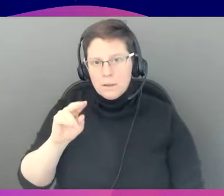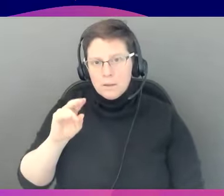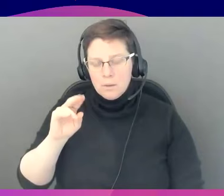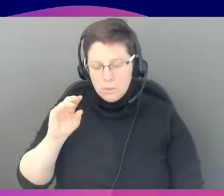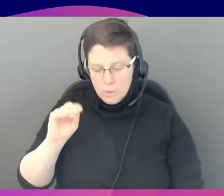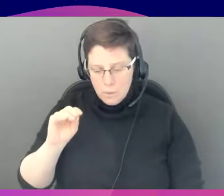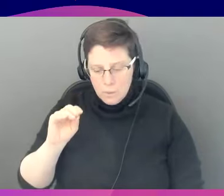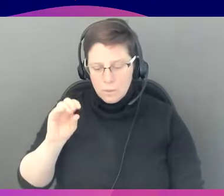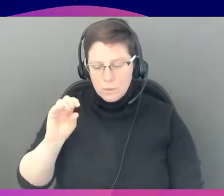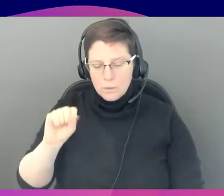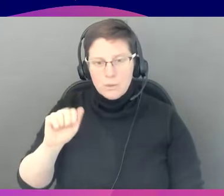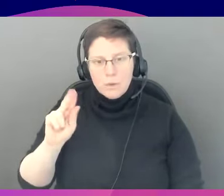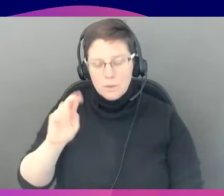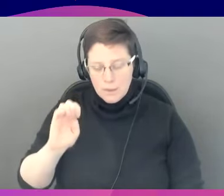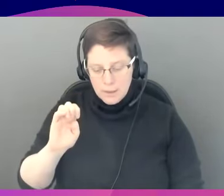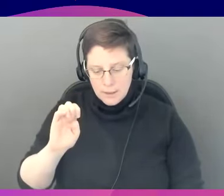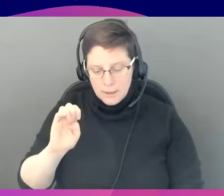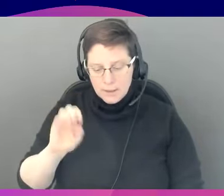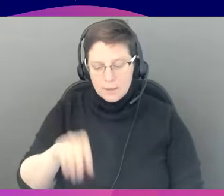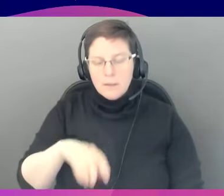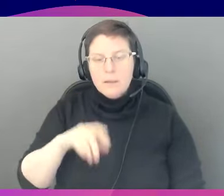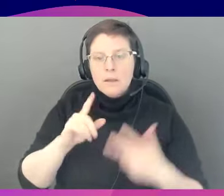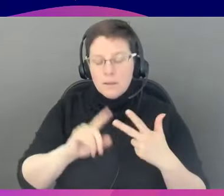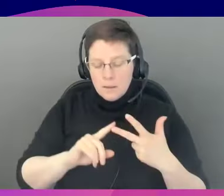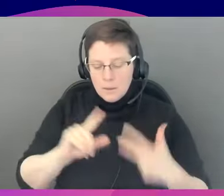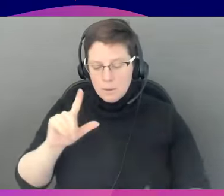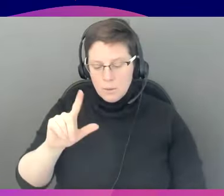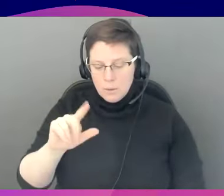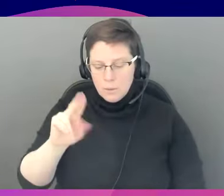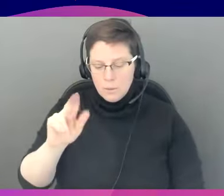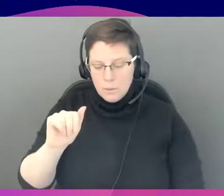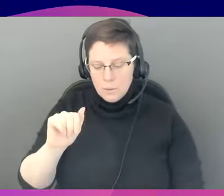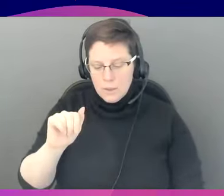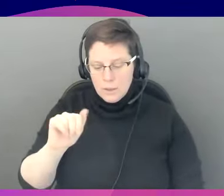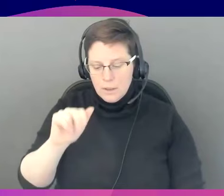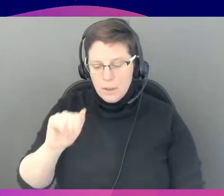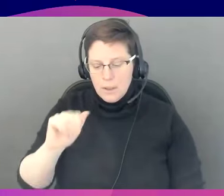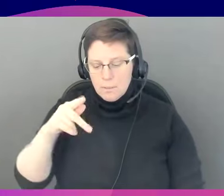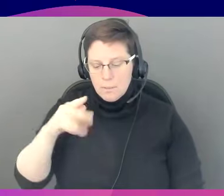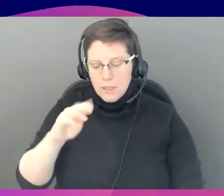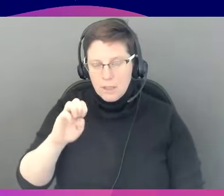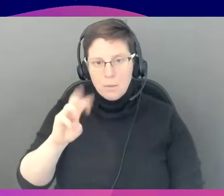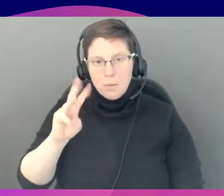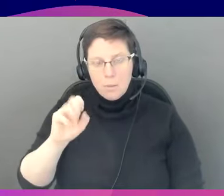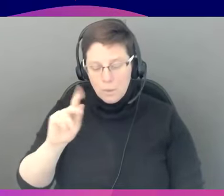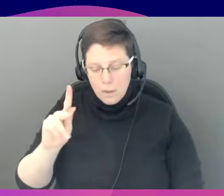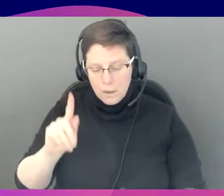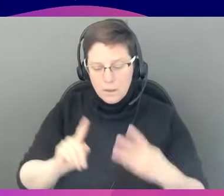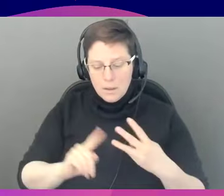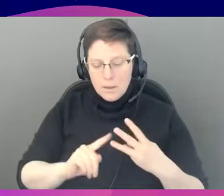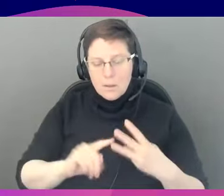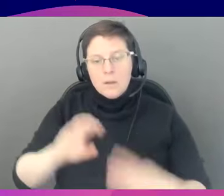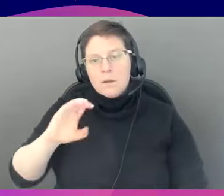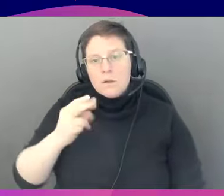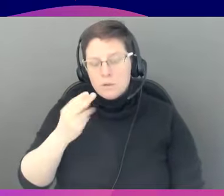Wampum. We make this acknowledgement to counter the doctrine of discovery and recognize Indigenous land and